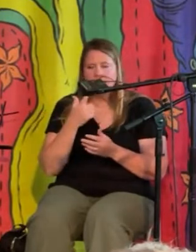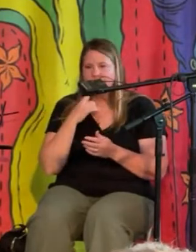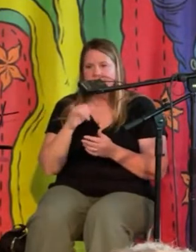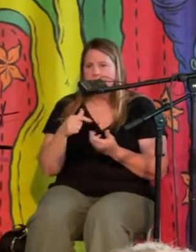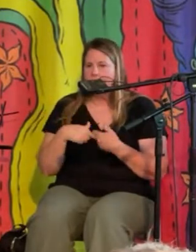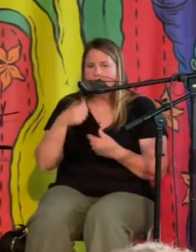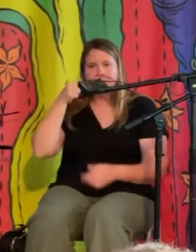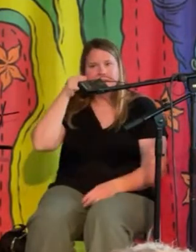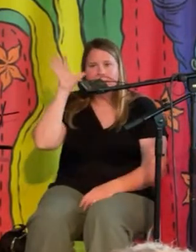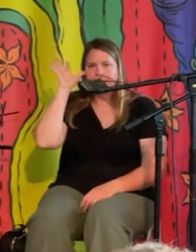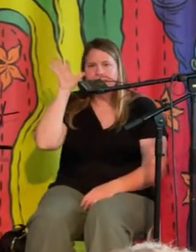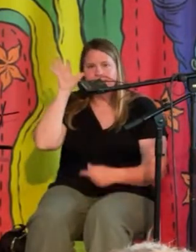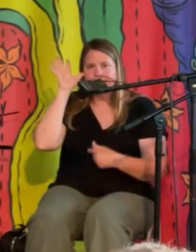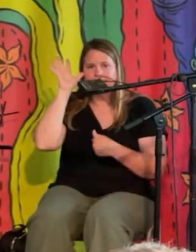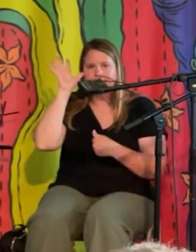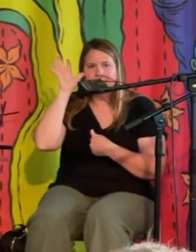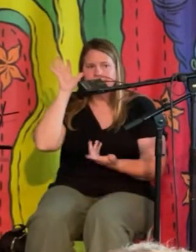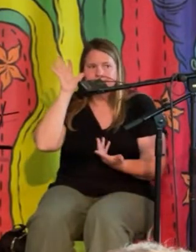deaf.